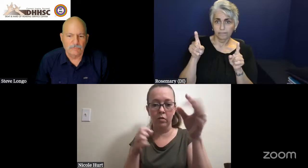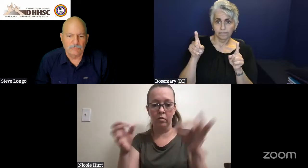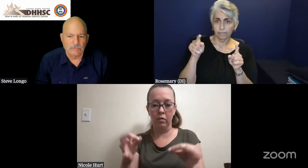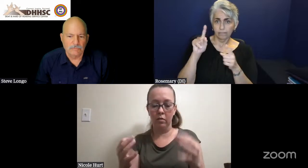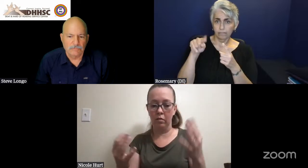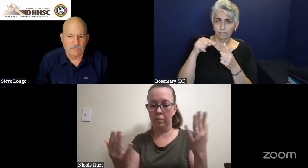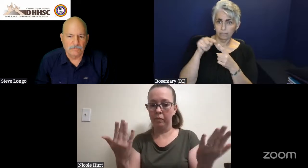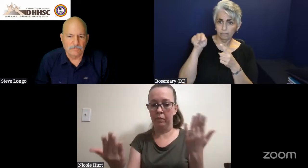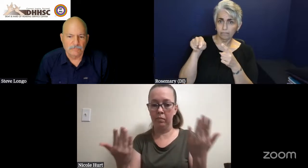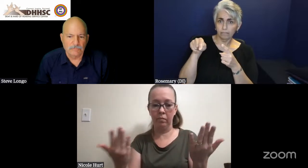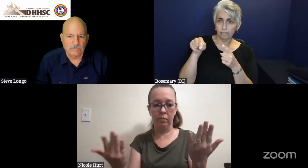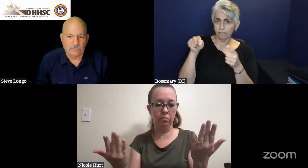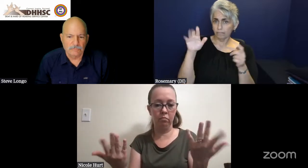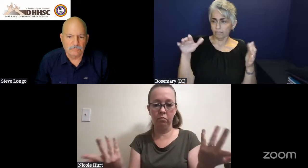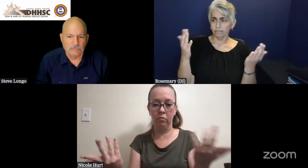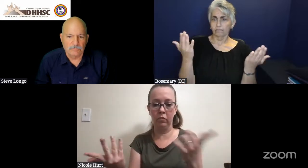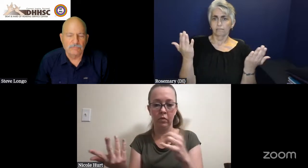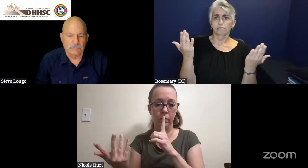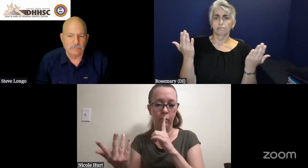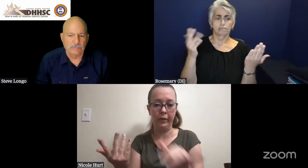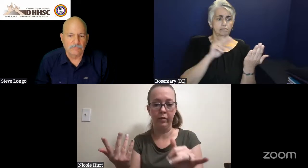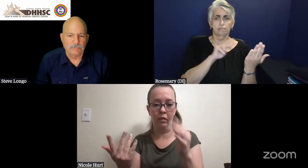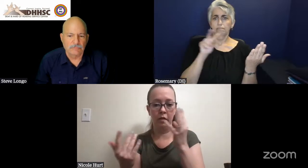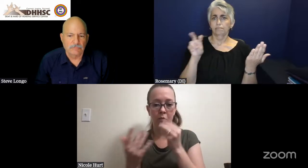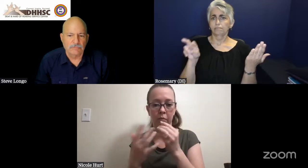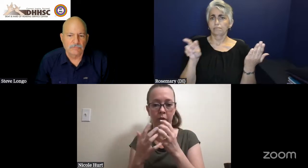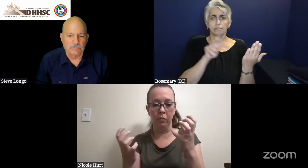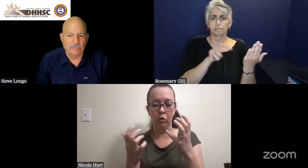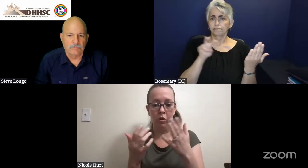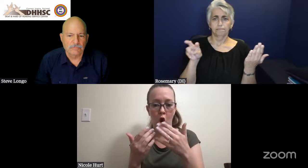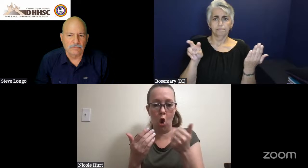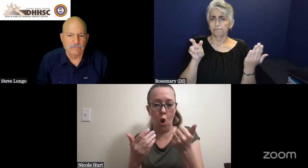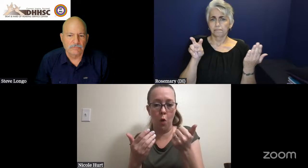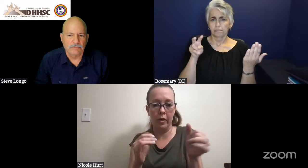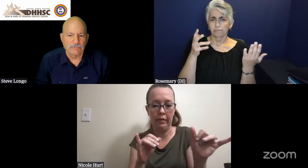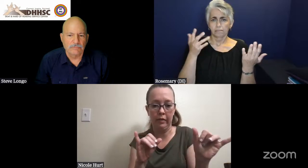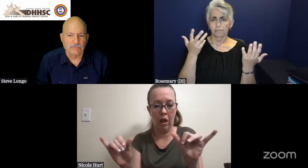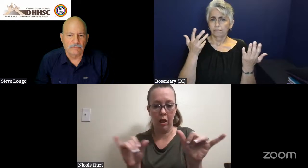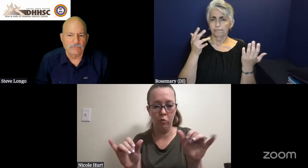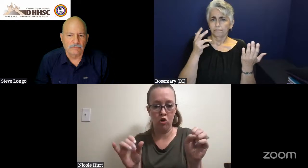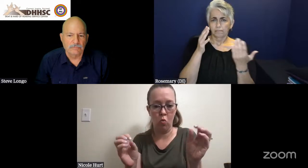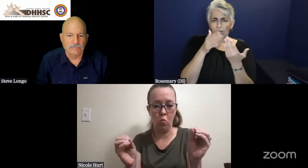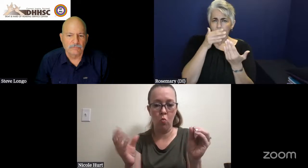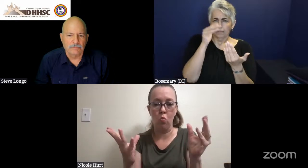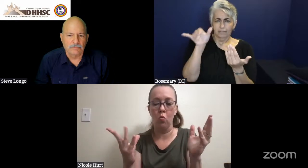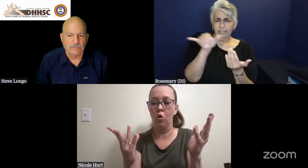extension, but when you look at these two,